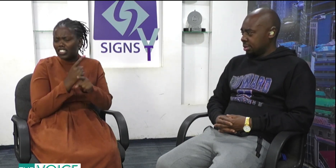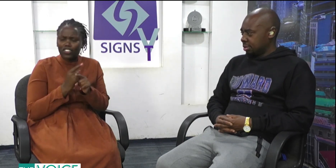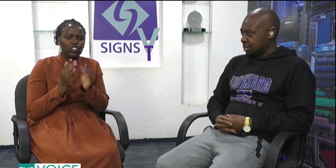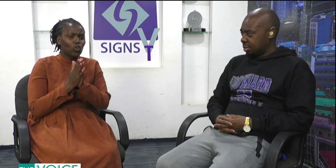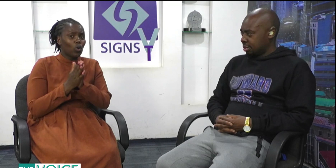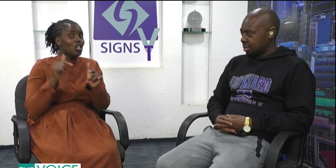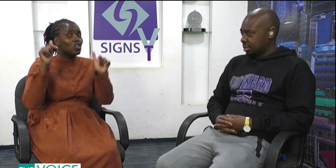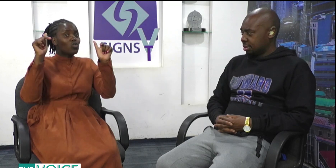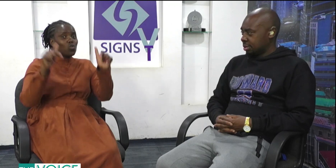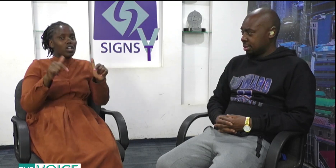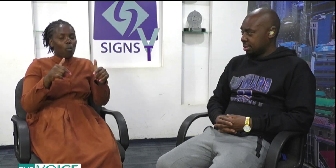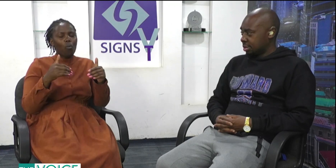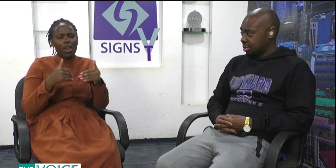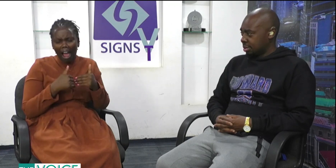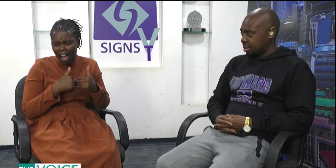stories. Today,